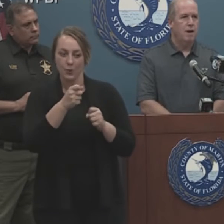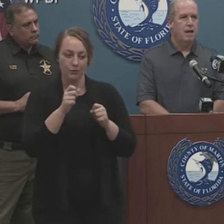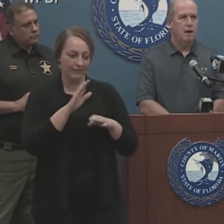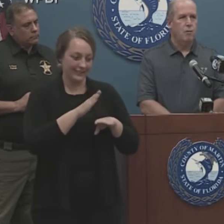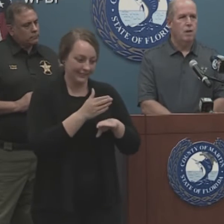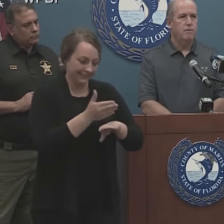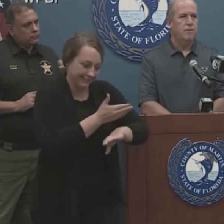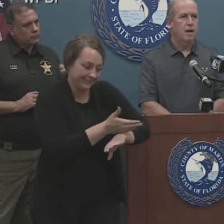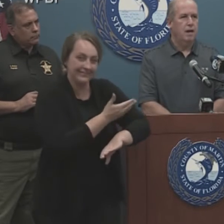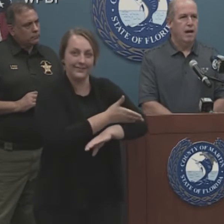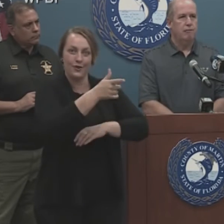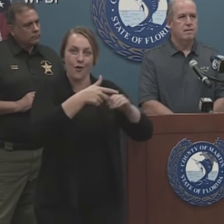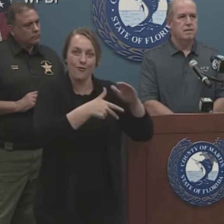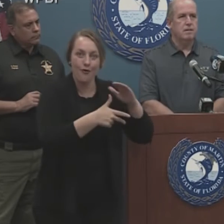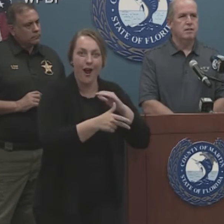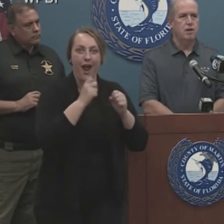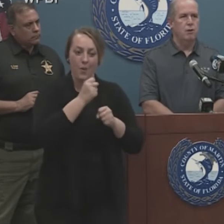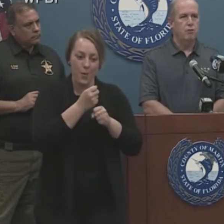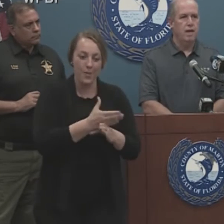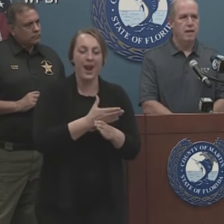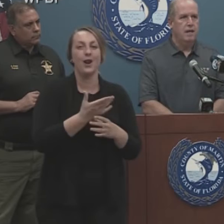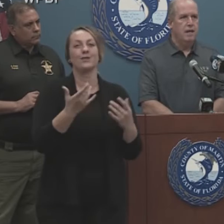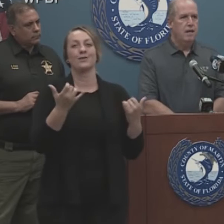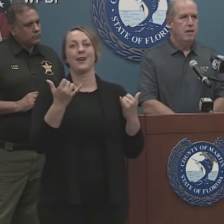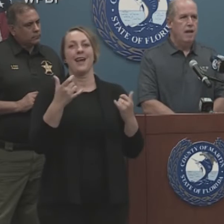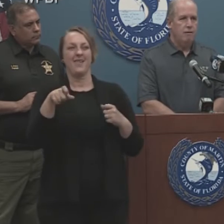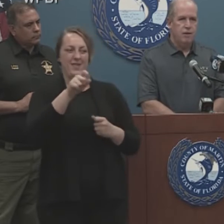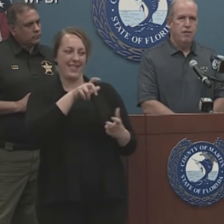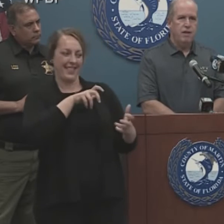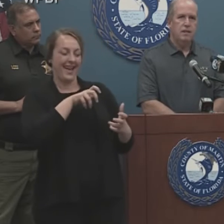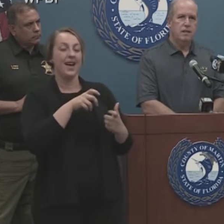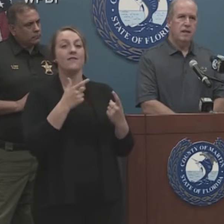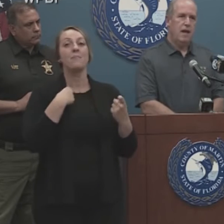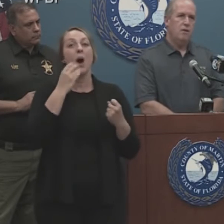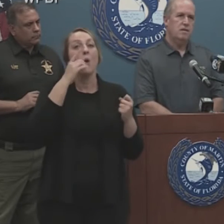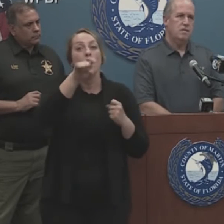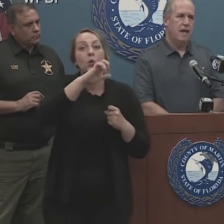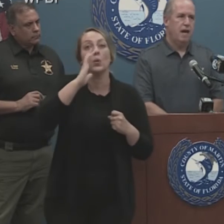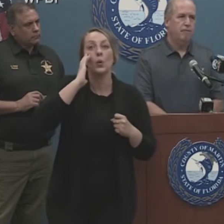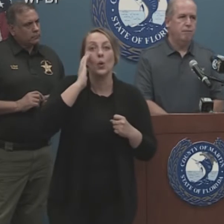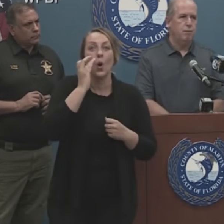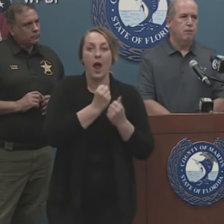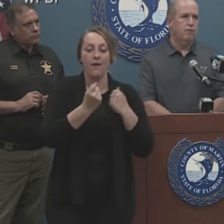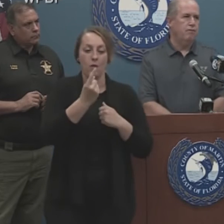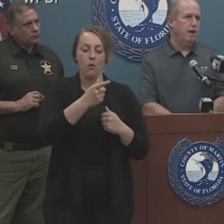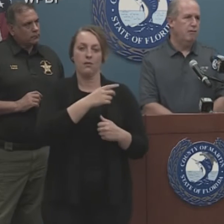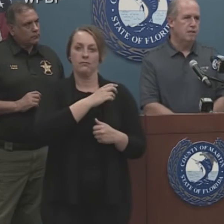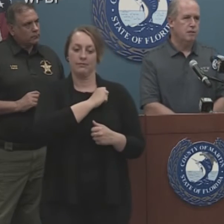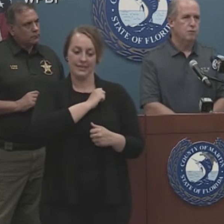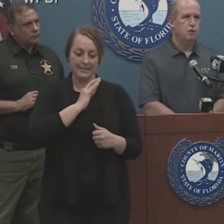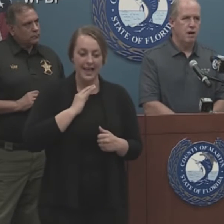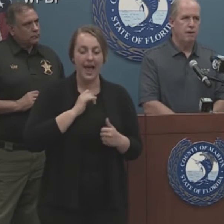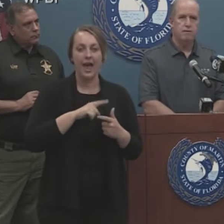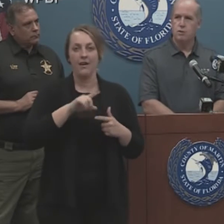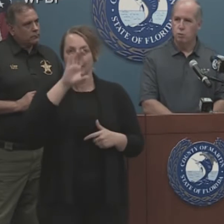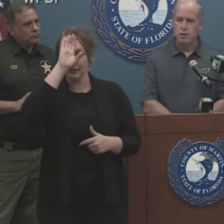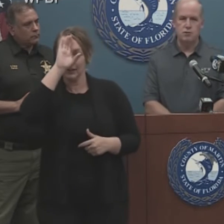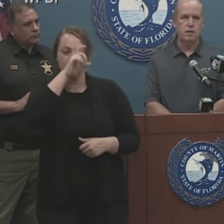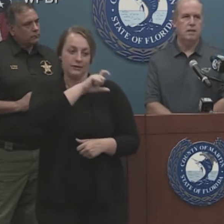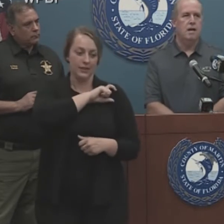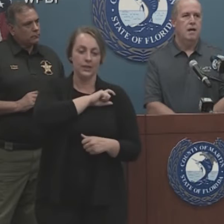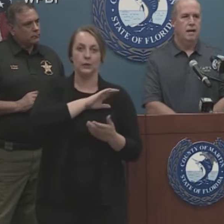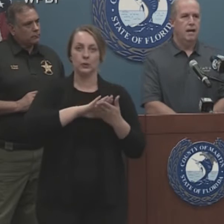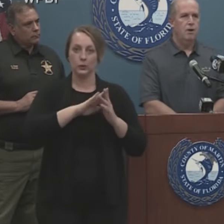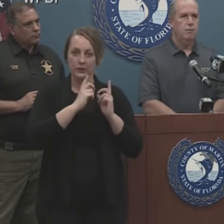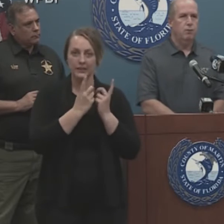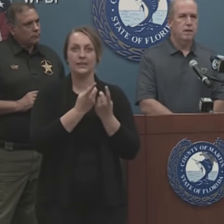with that in mind, I want our residents to know that everything that the county staff, both fire rescue, sheriff, school